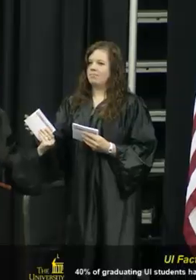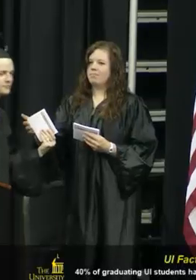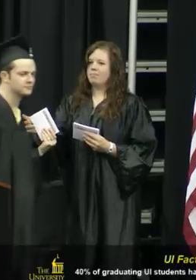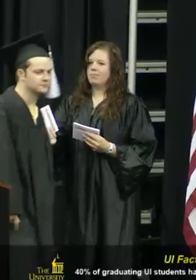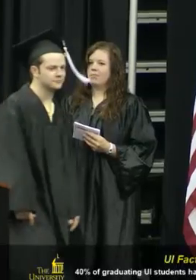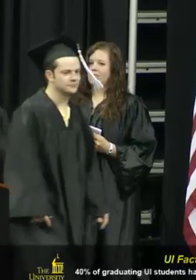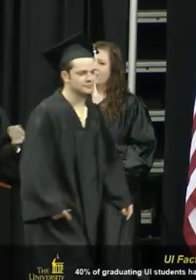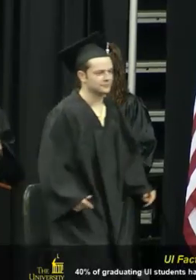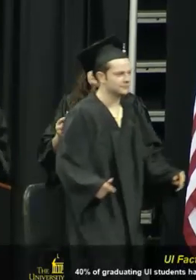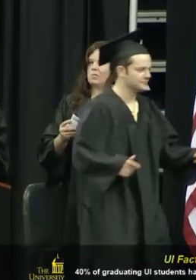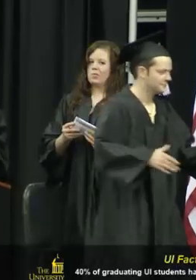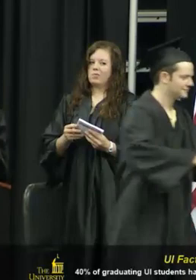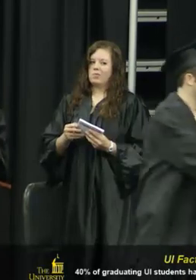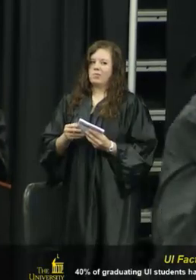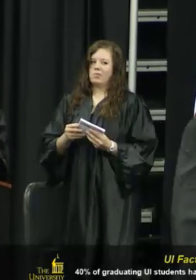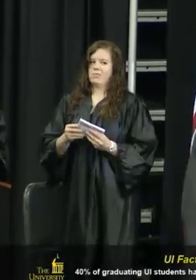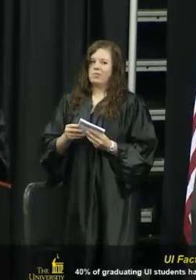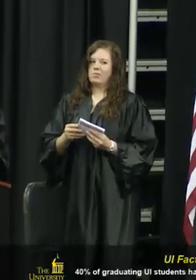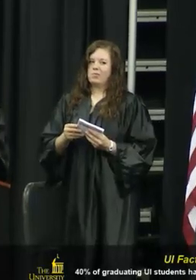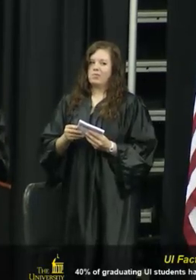Butler.